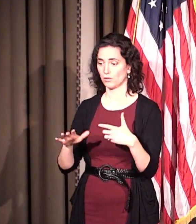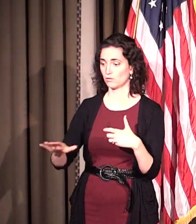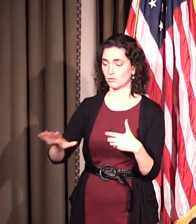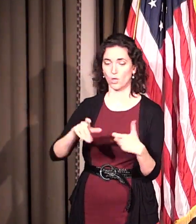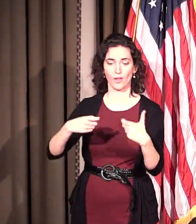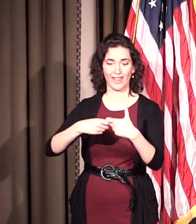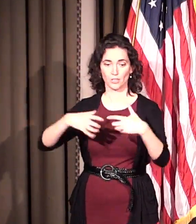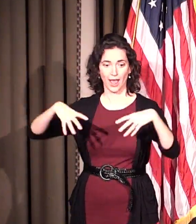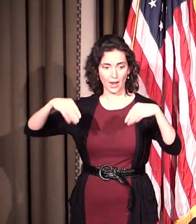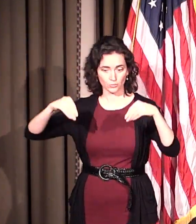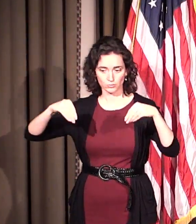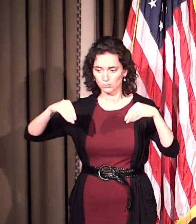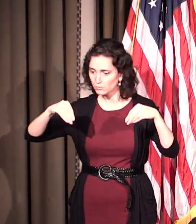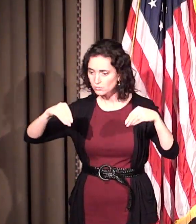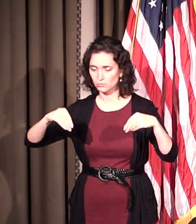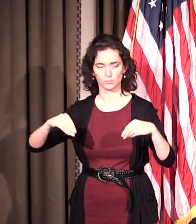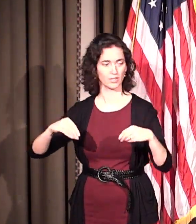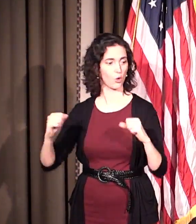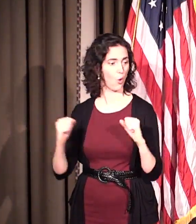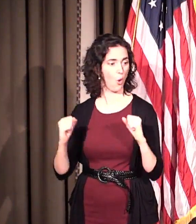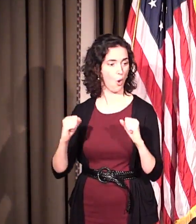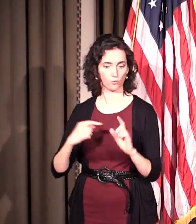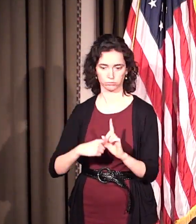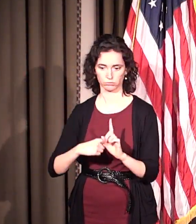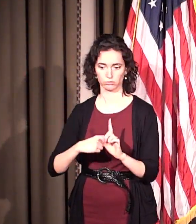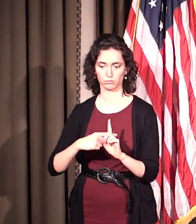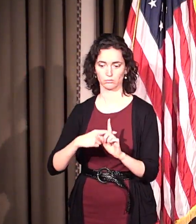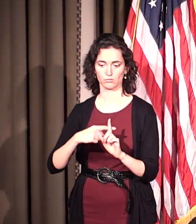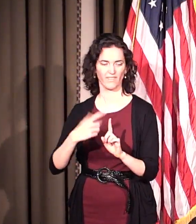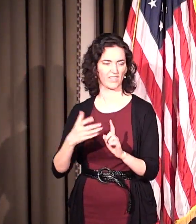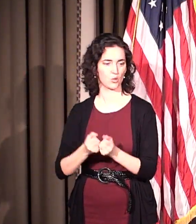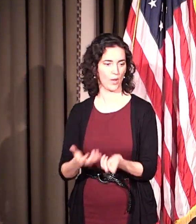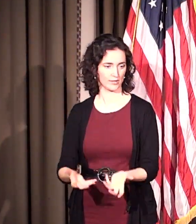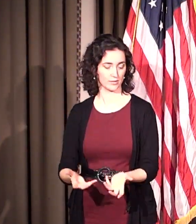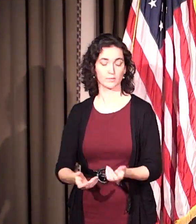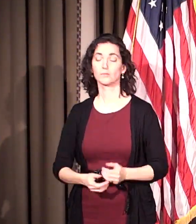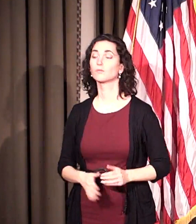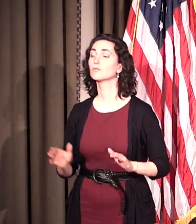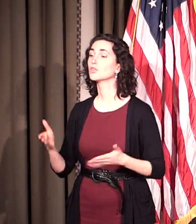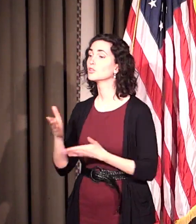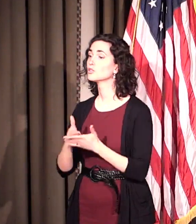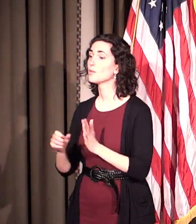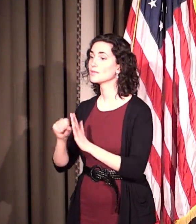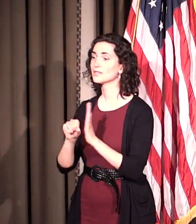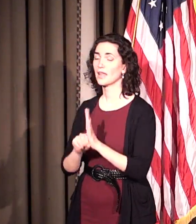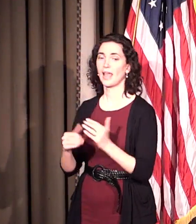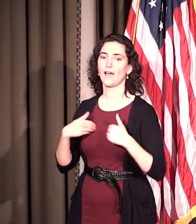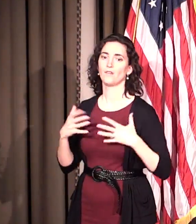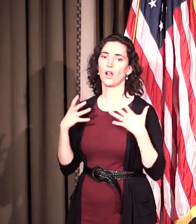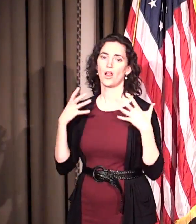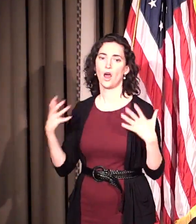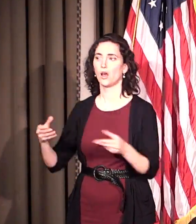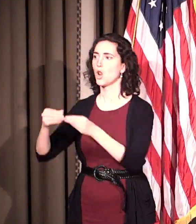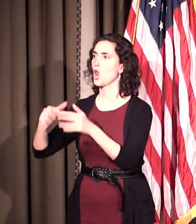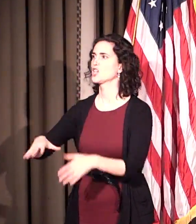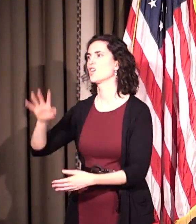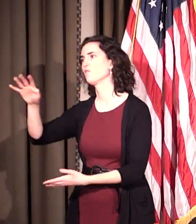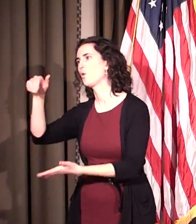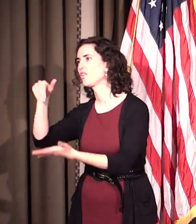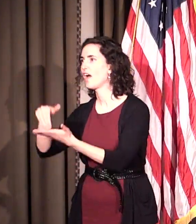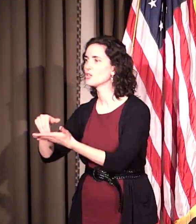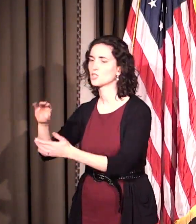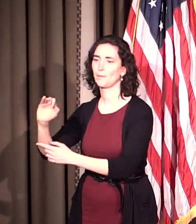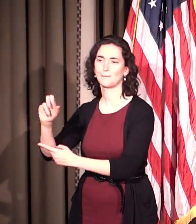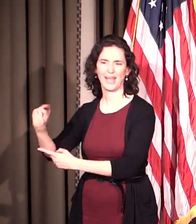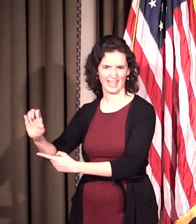have. And we think that's going to be really good. There's been some states that have had large numbers, 4,000 in Maine, a large